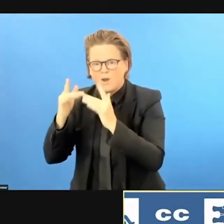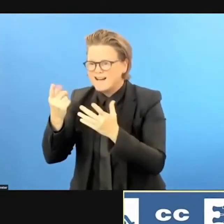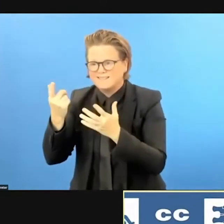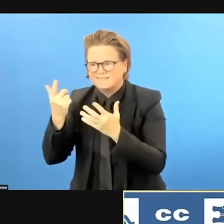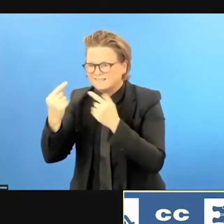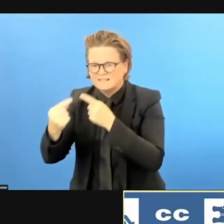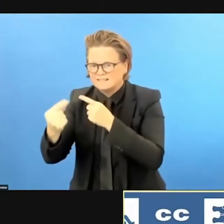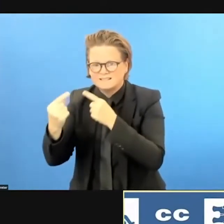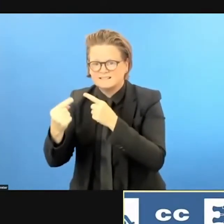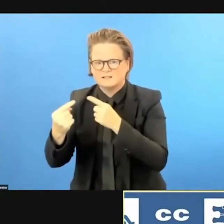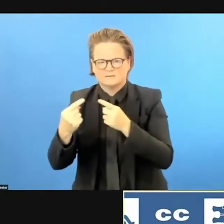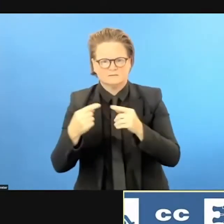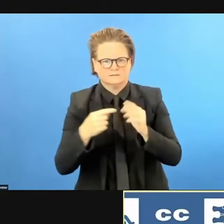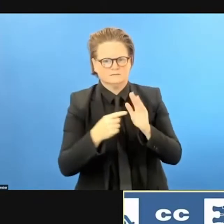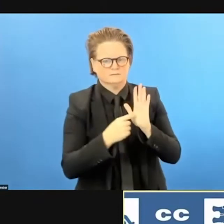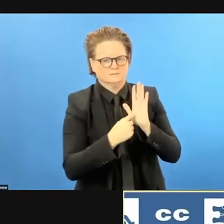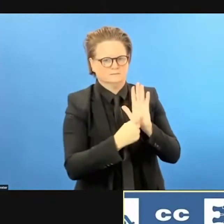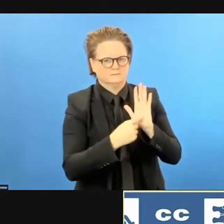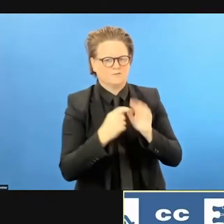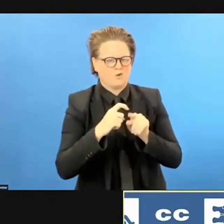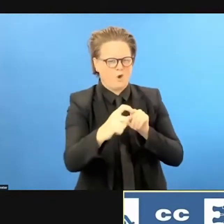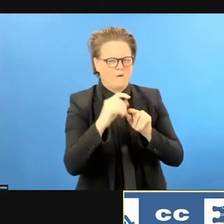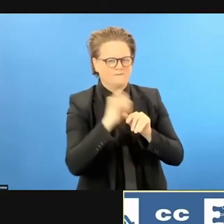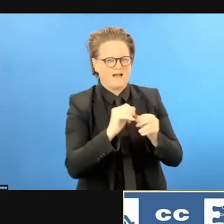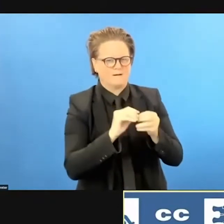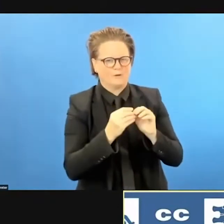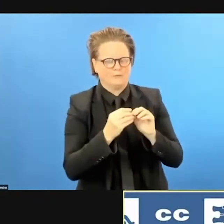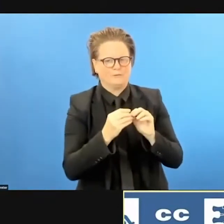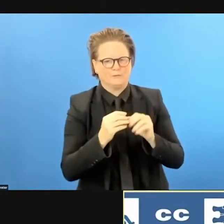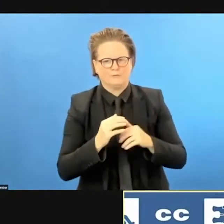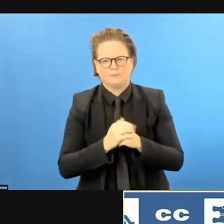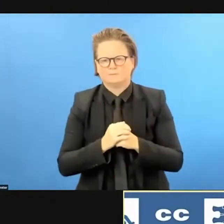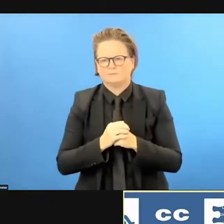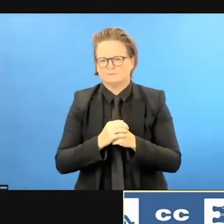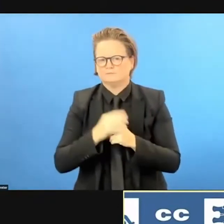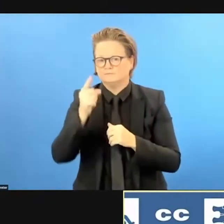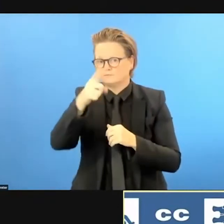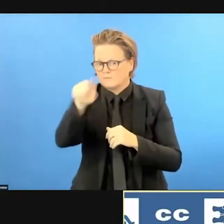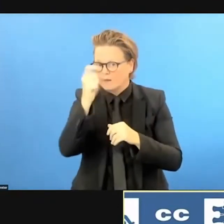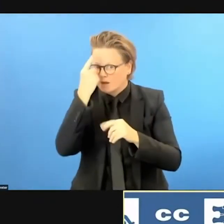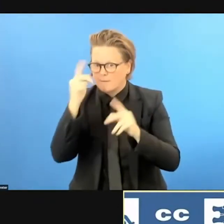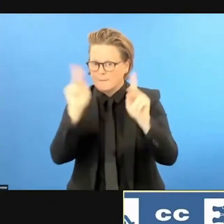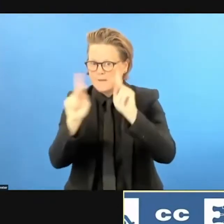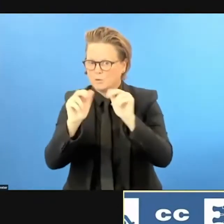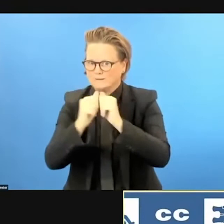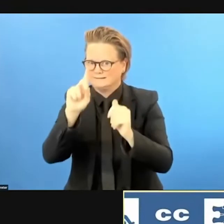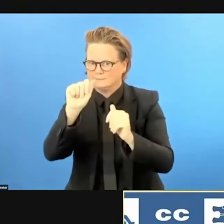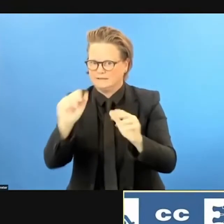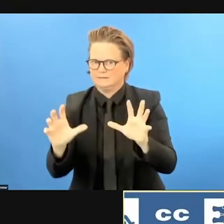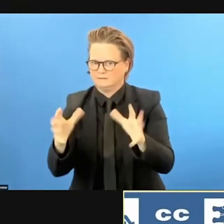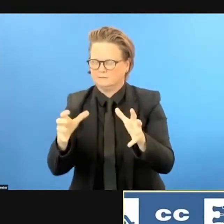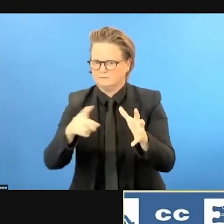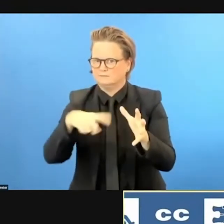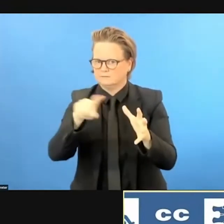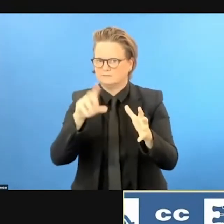have the call center number available for people with disabilities. So I would encourage you also to talk